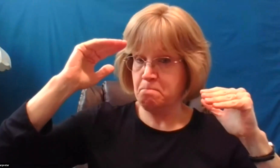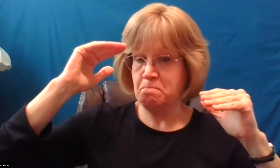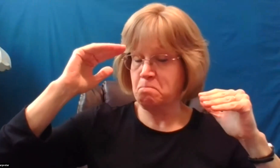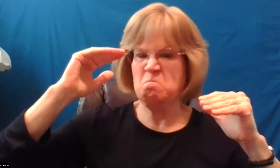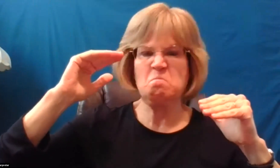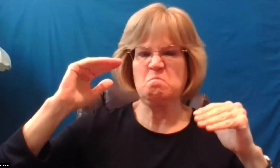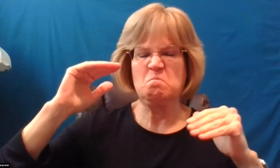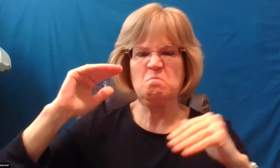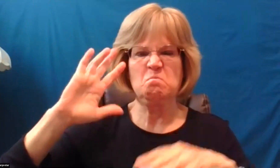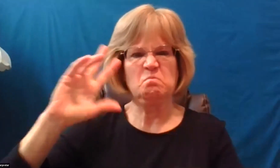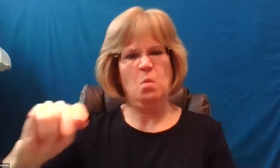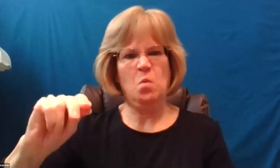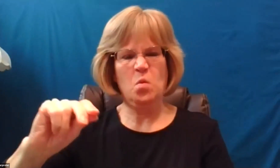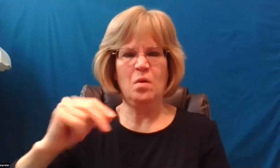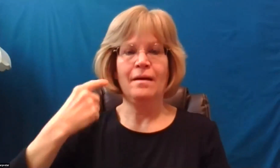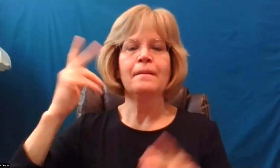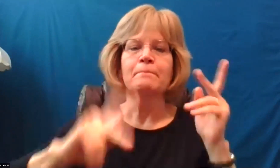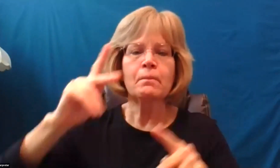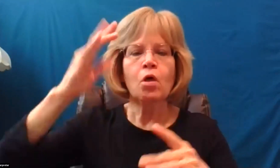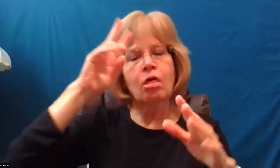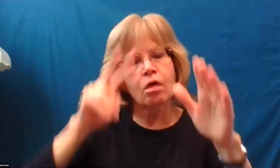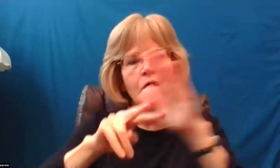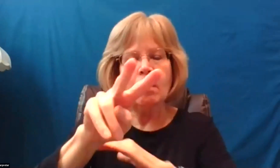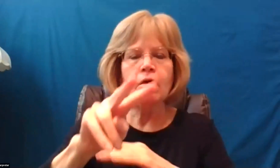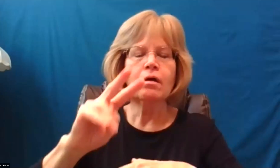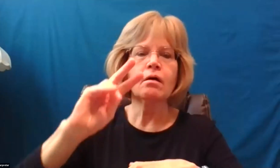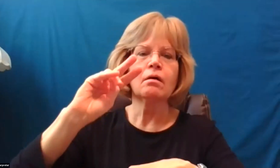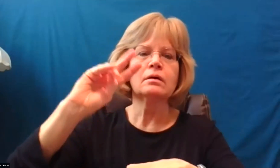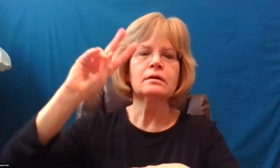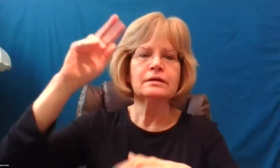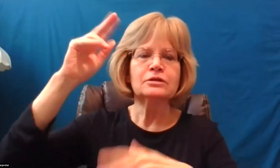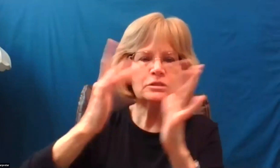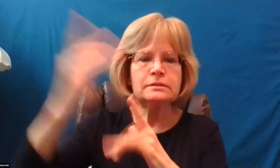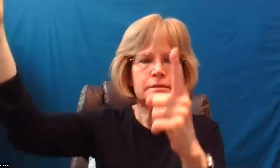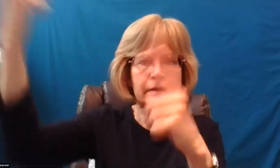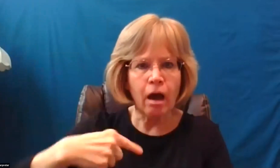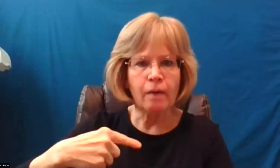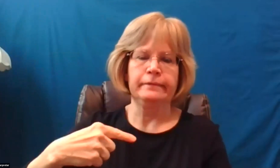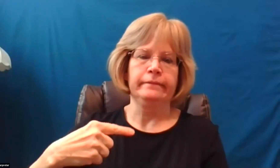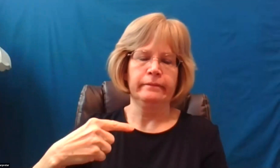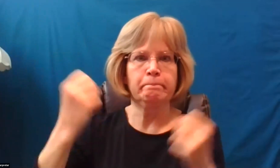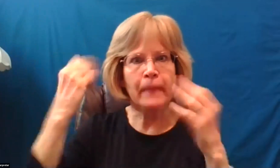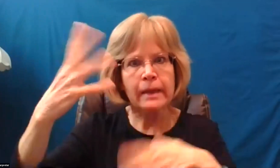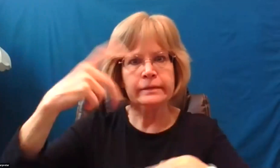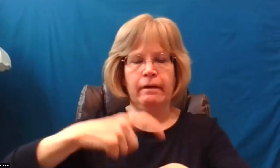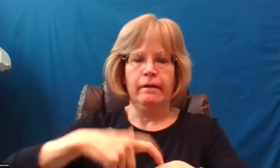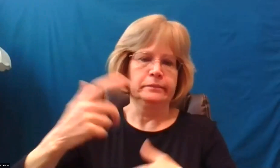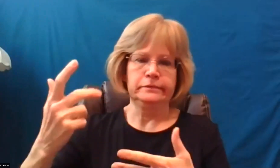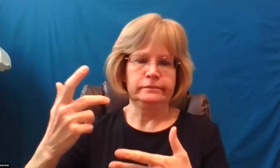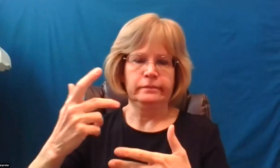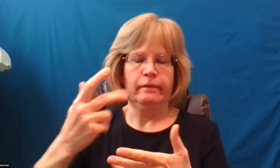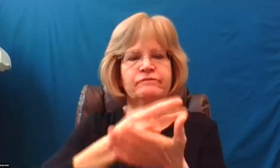Take setting dates for the second coming as an example. Our track record in timing stinks. Thank